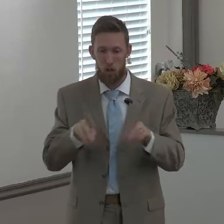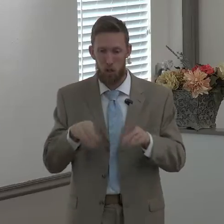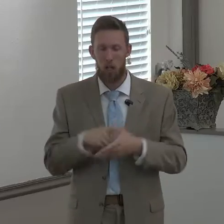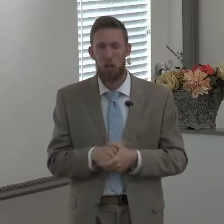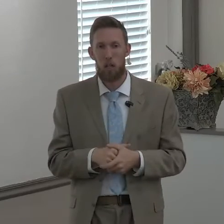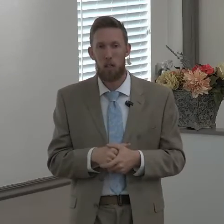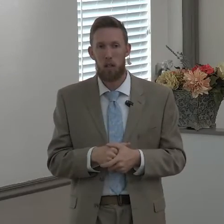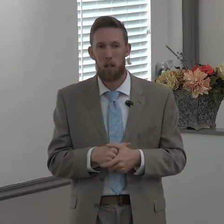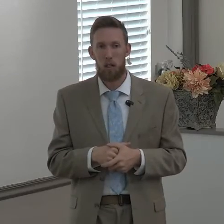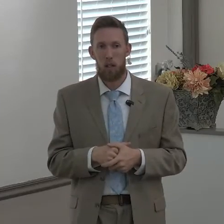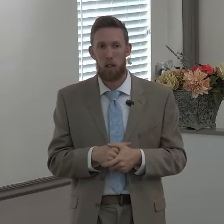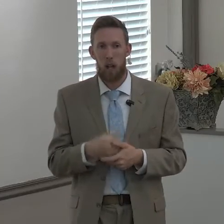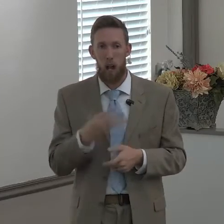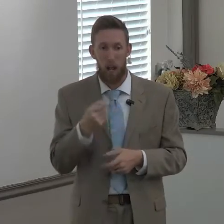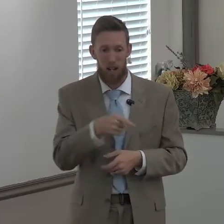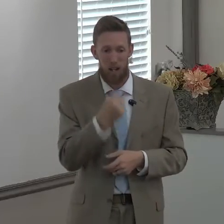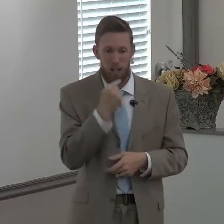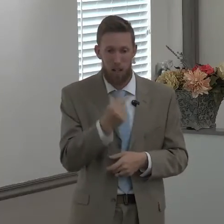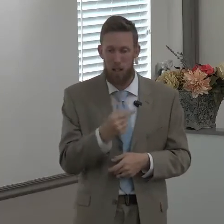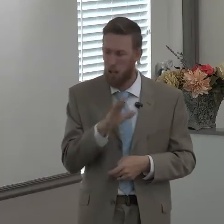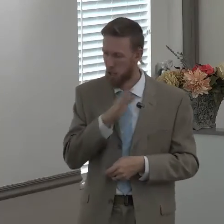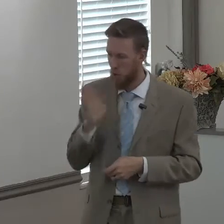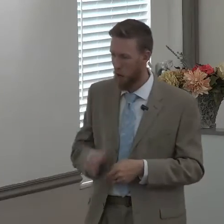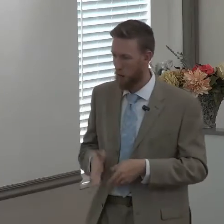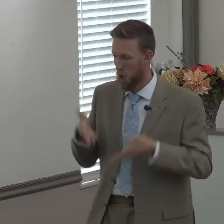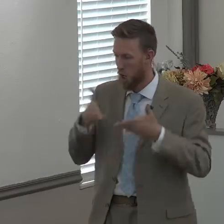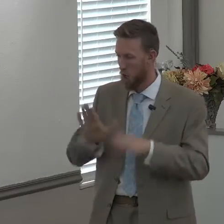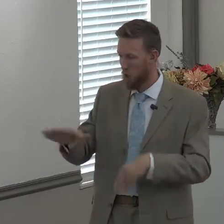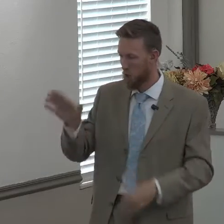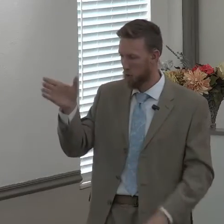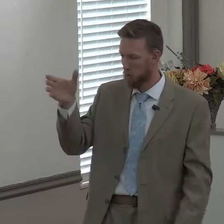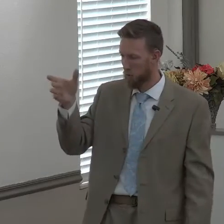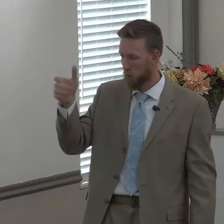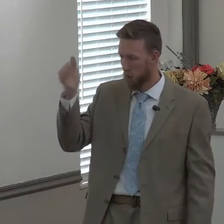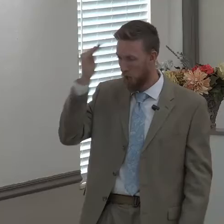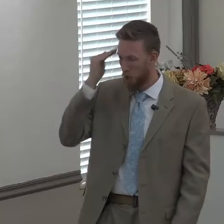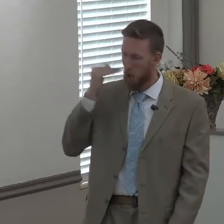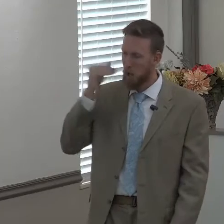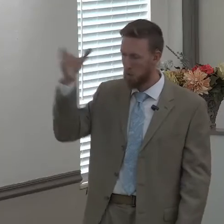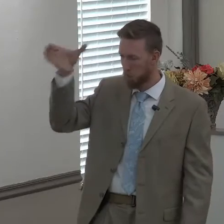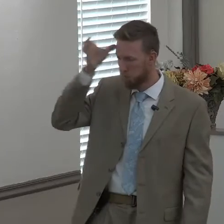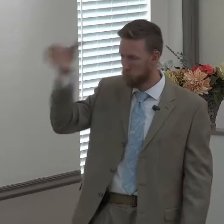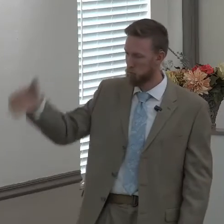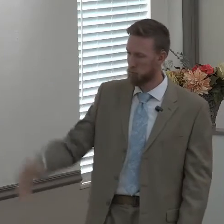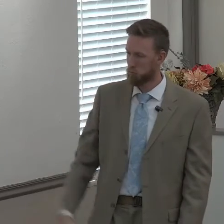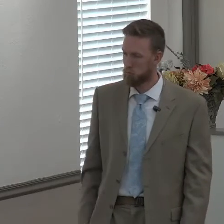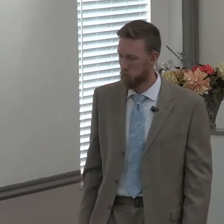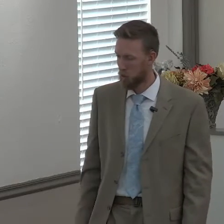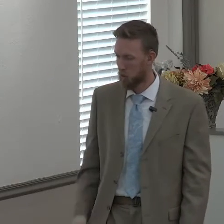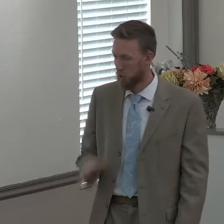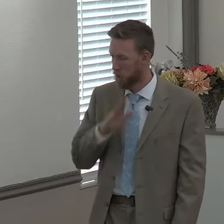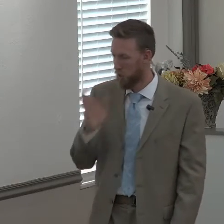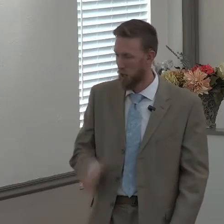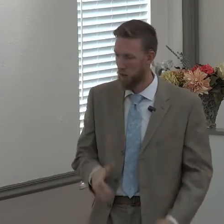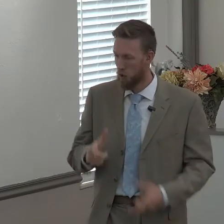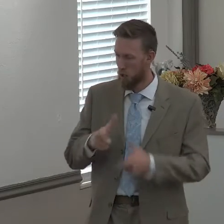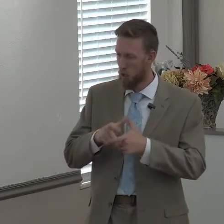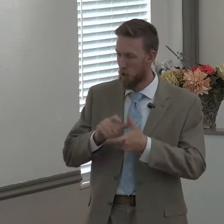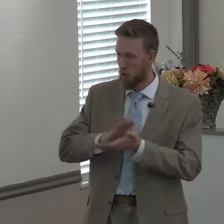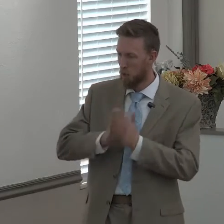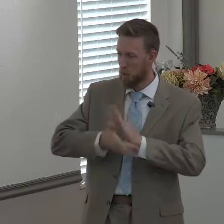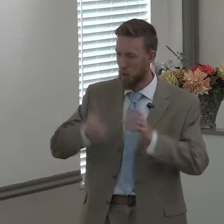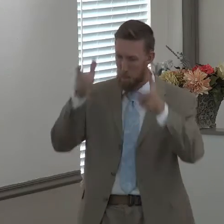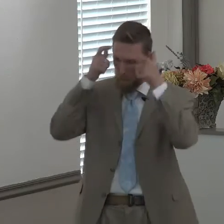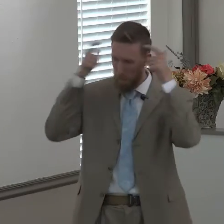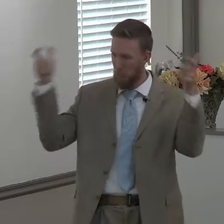He conferred on me the very first degree, very first honorary degree from the college I graduated from. He